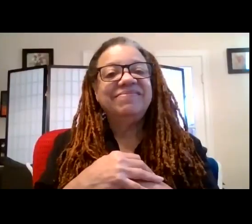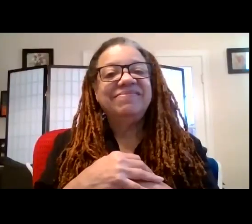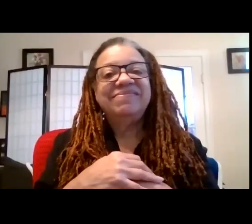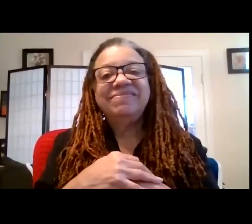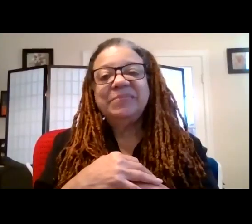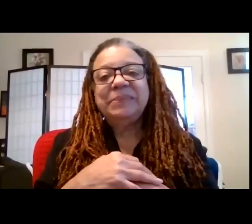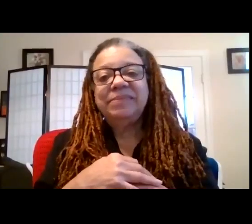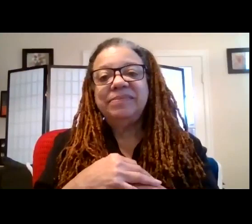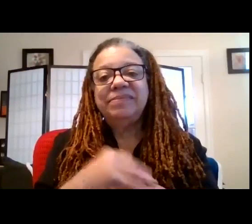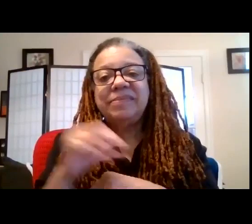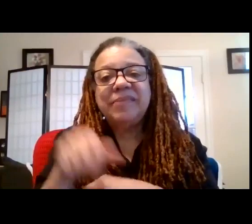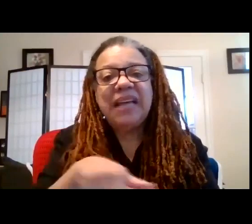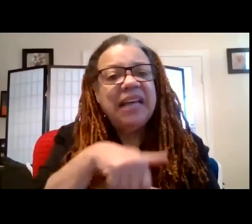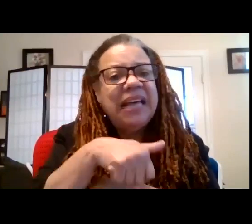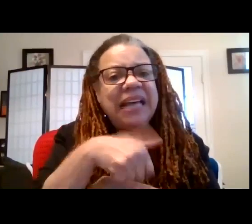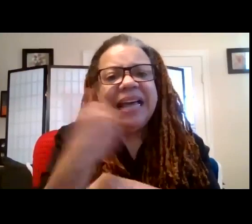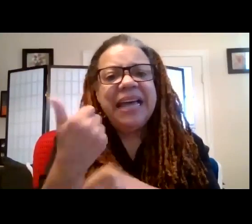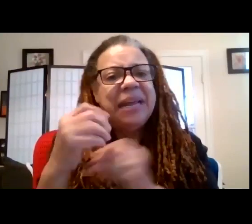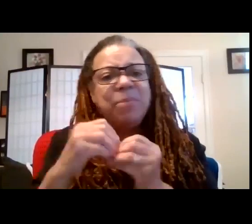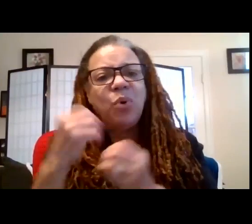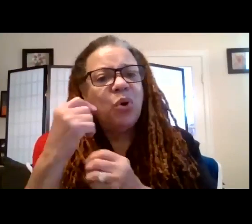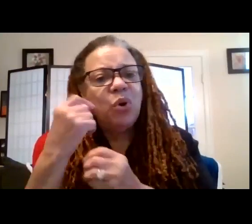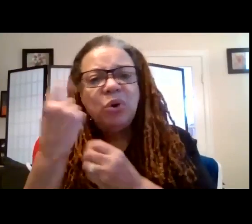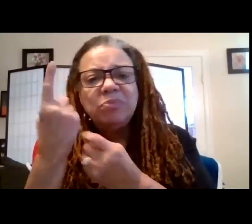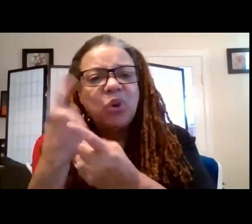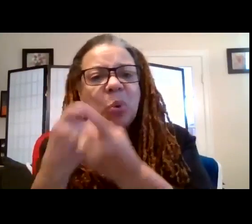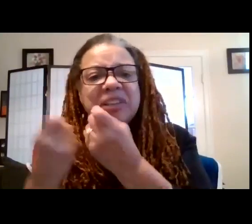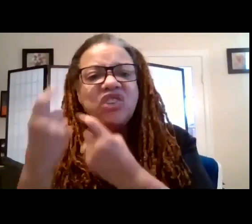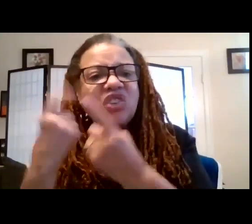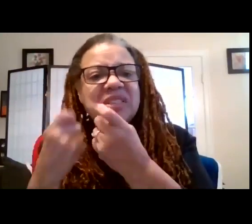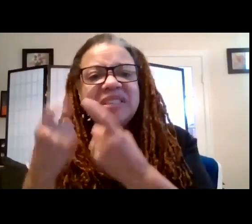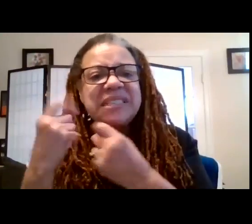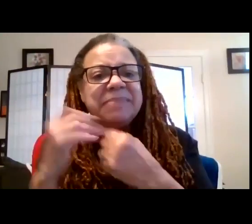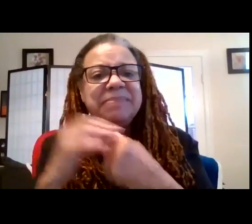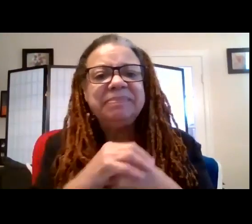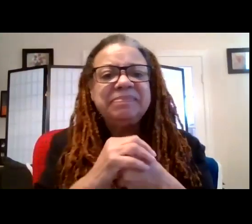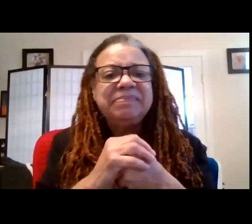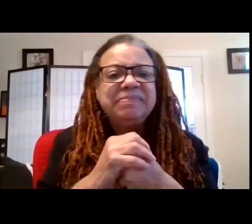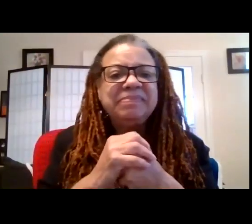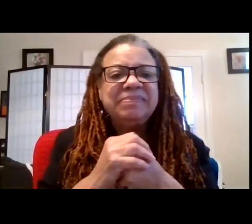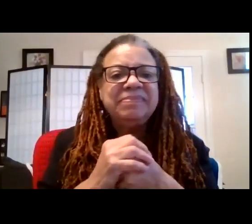Anyone else have any questions or anything that you would like to share?